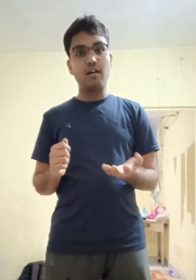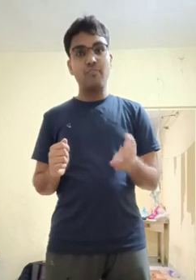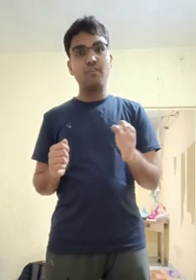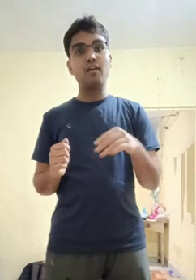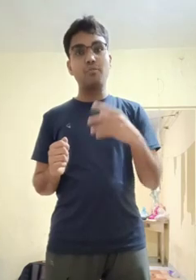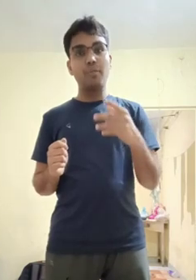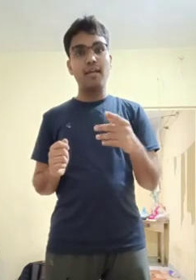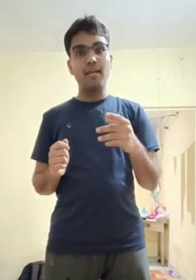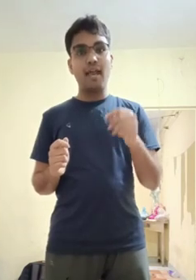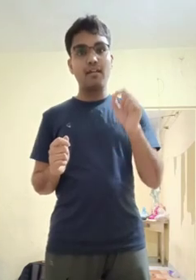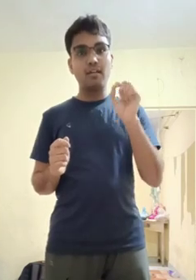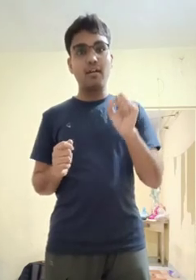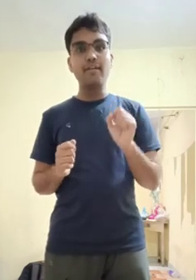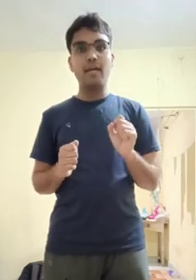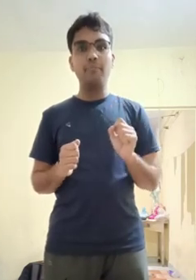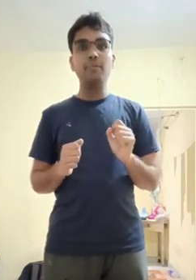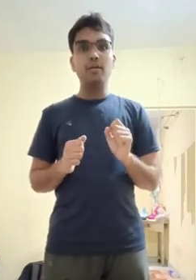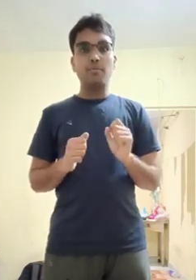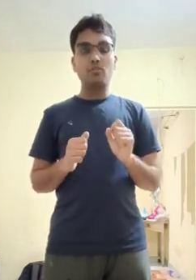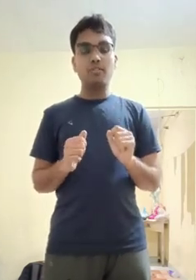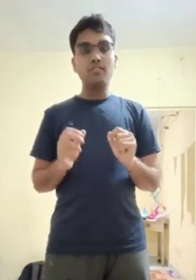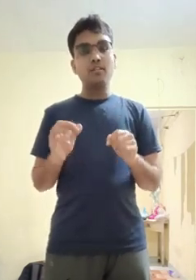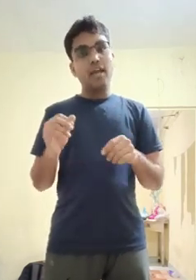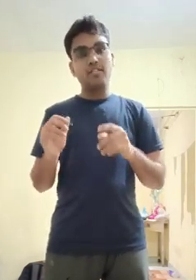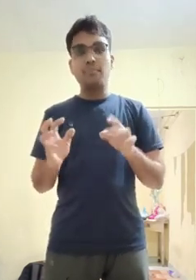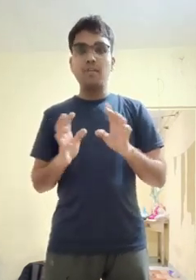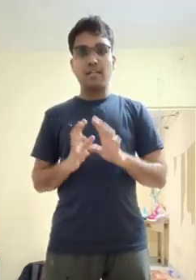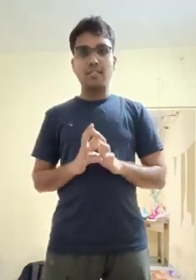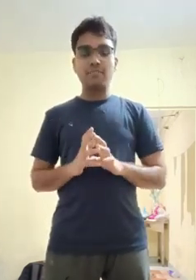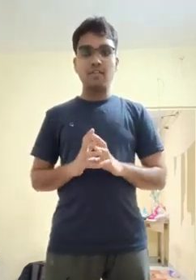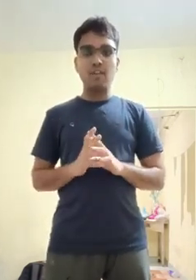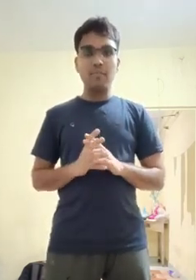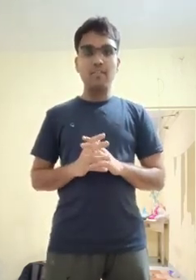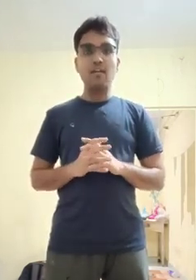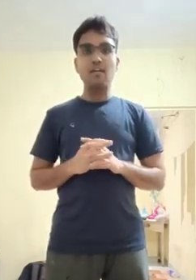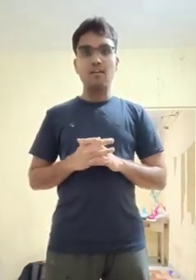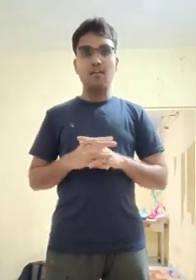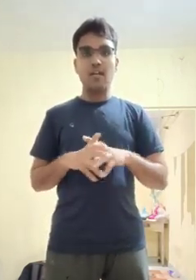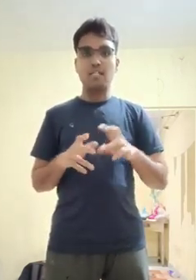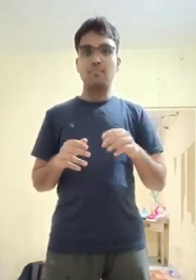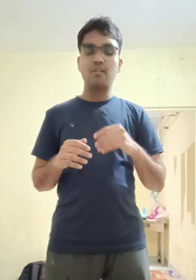after compiling at the runtime process, exception will be the exception will